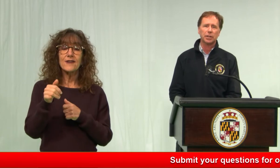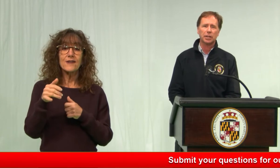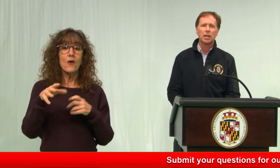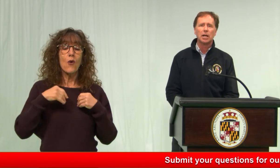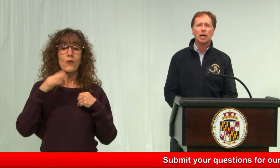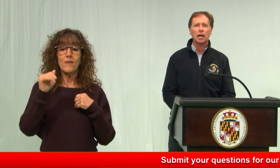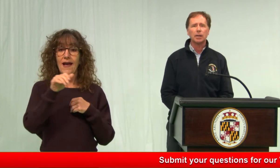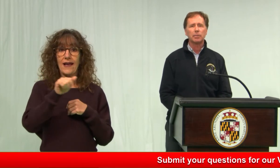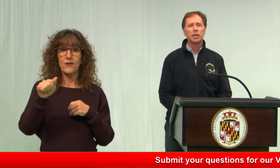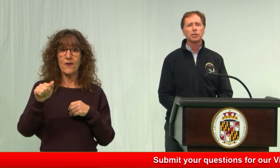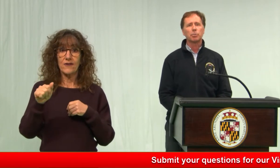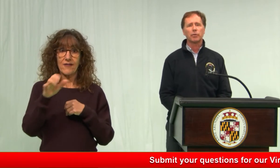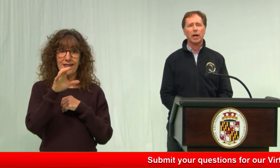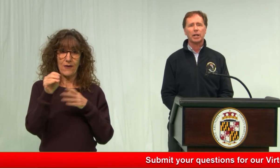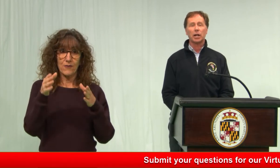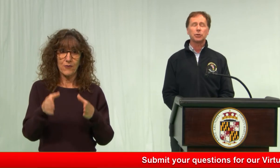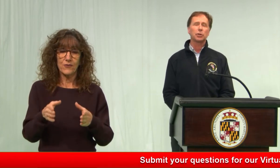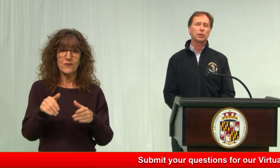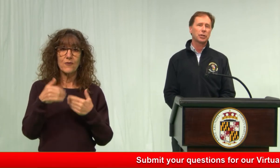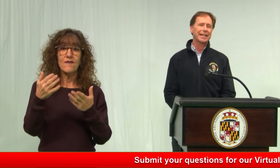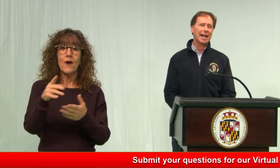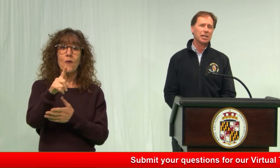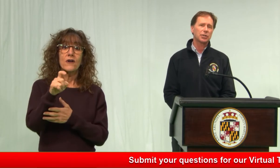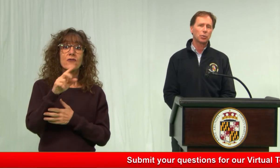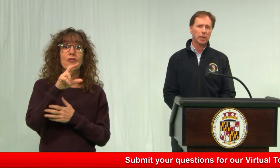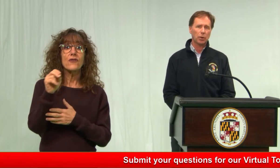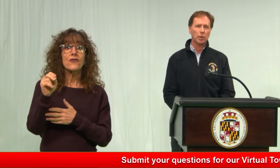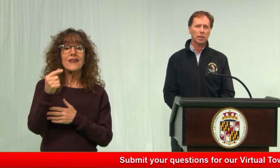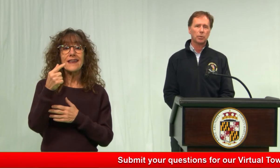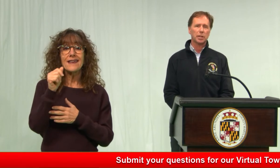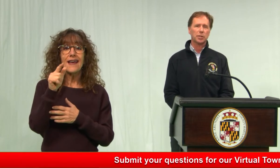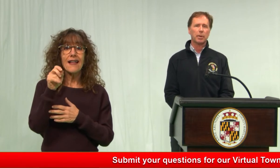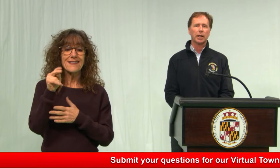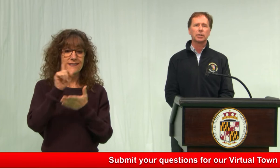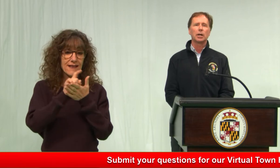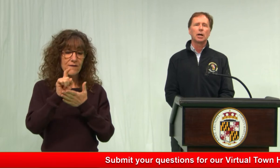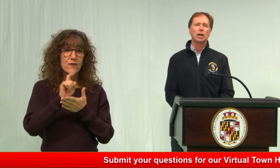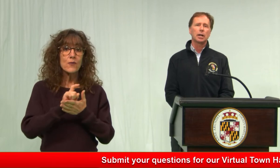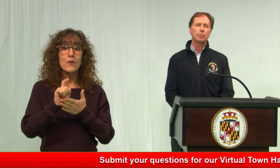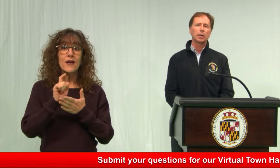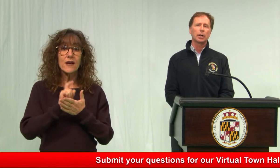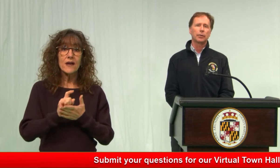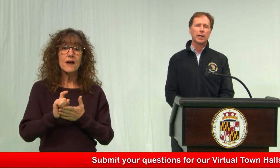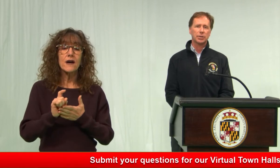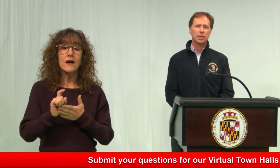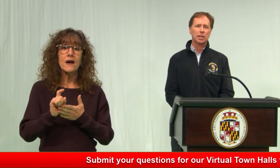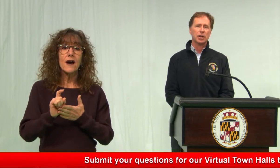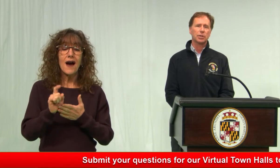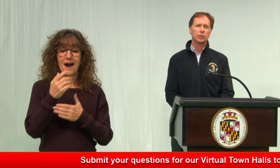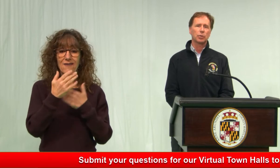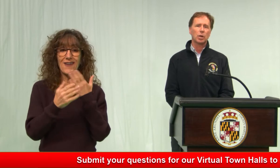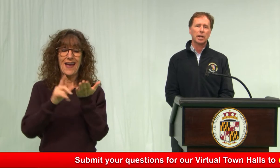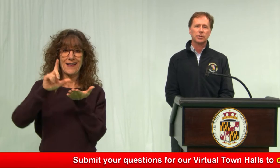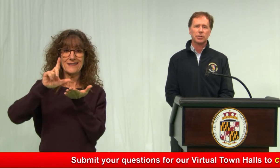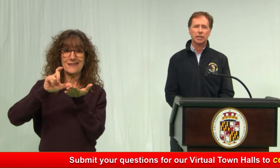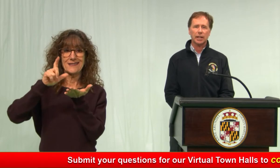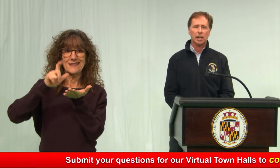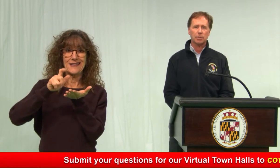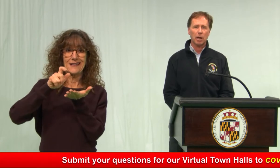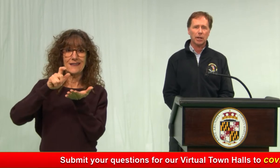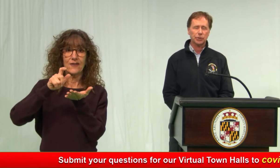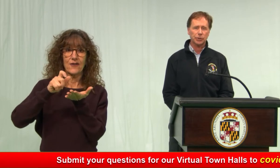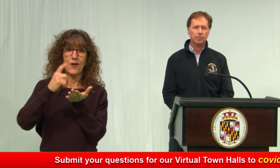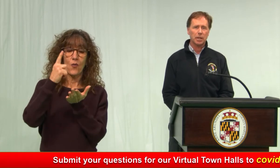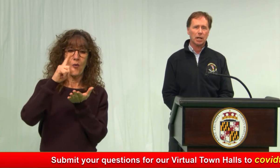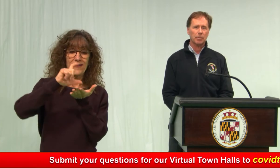County resident, to provide 130 gallons a week, we expect, of hand sanitizer in 1 ounce and